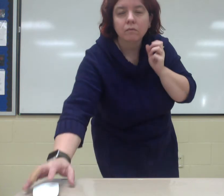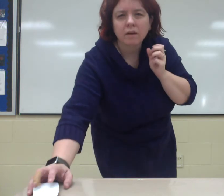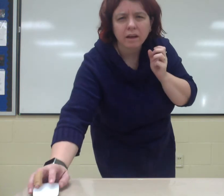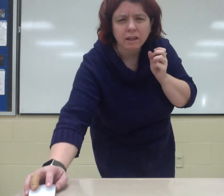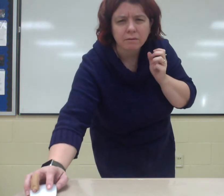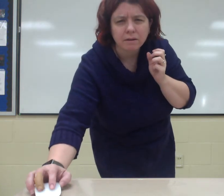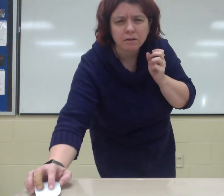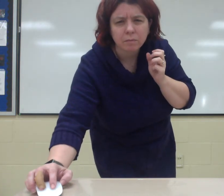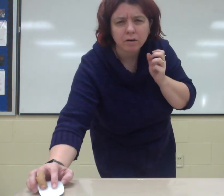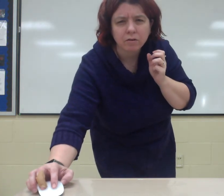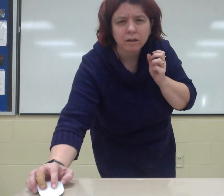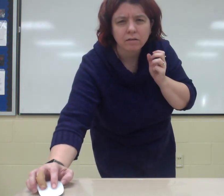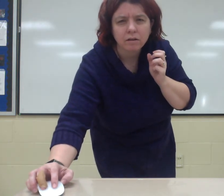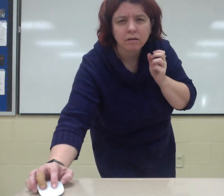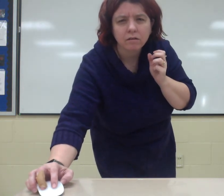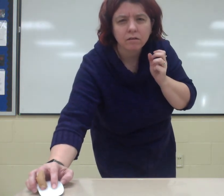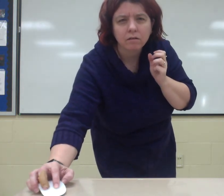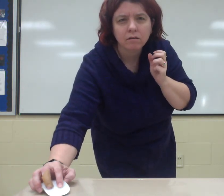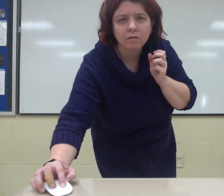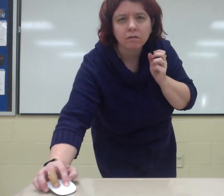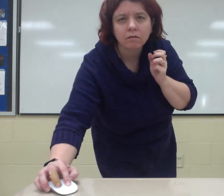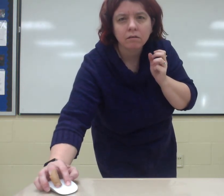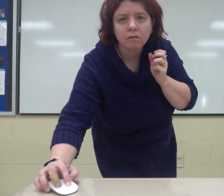Hang on, let me make this bigger so I can see.